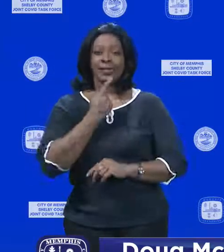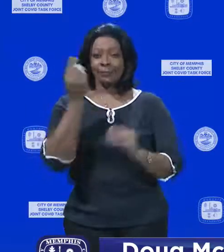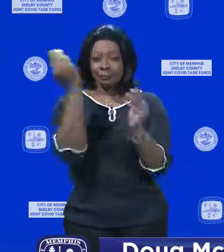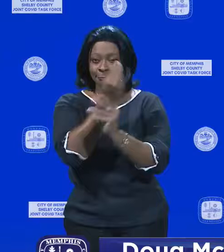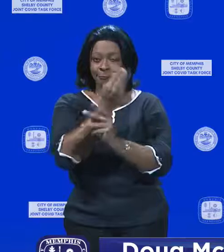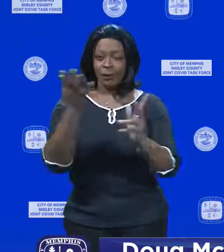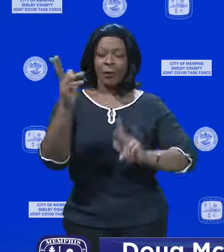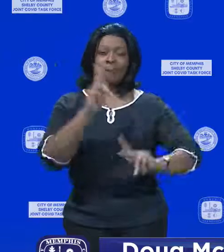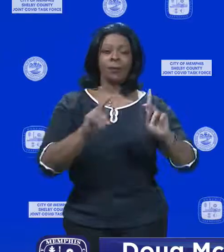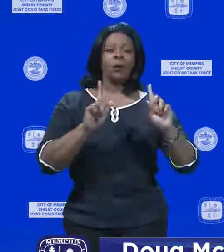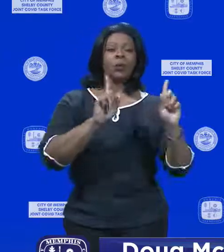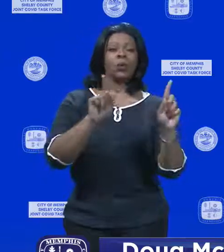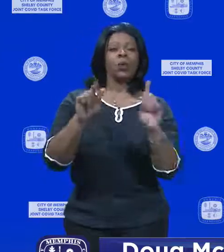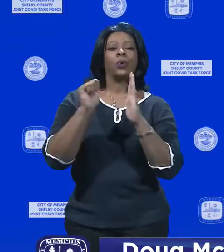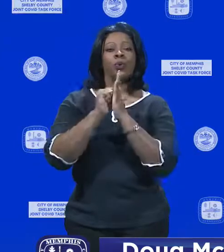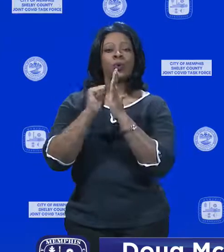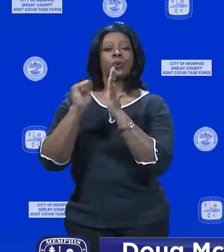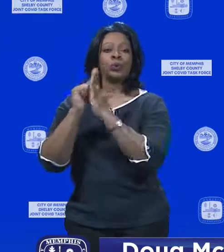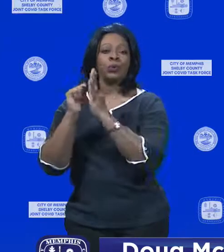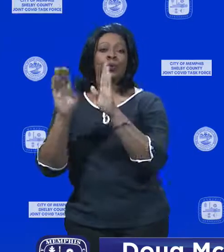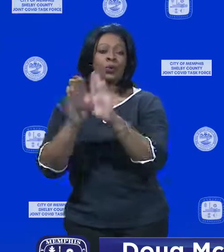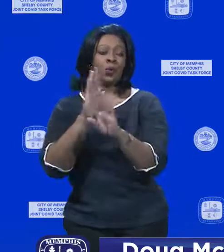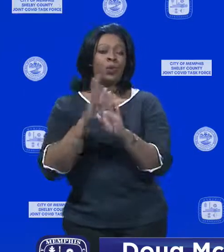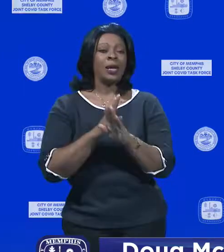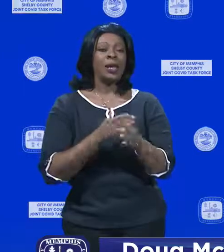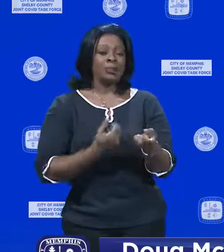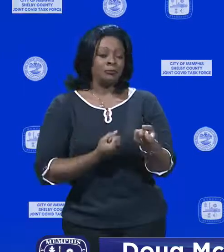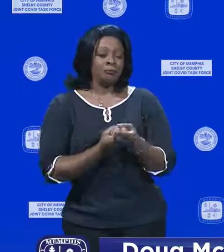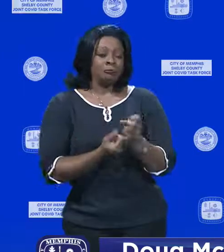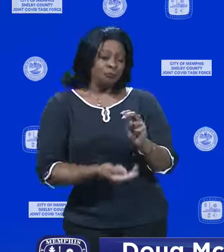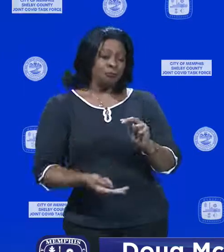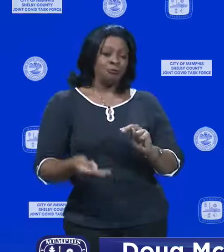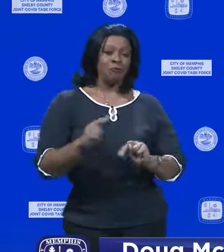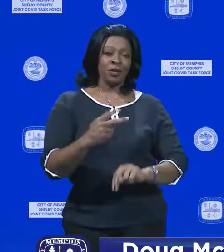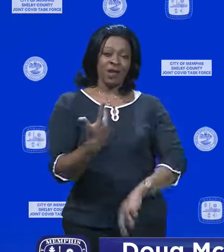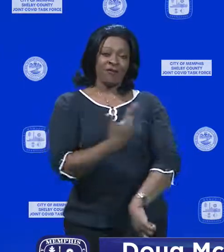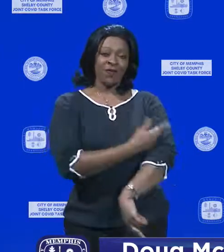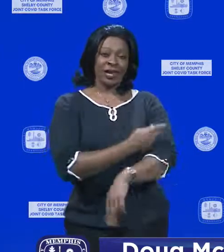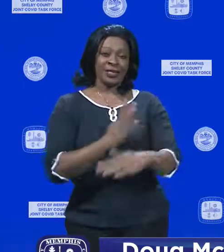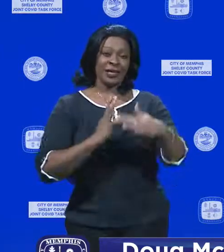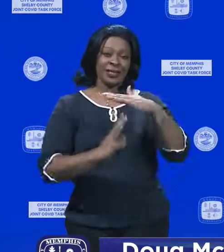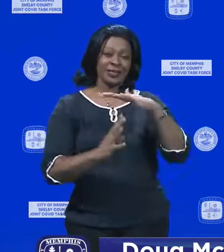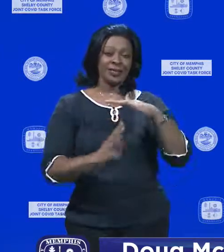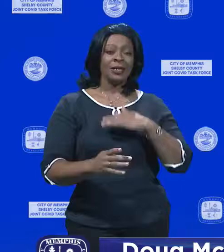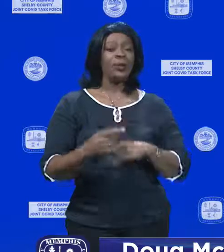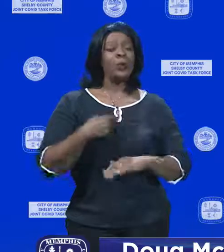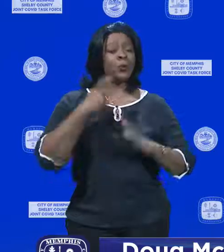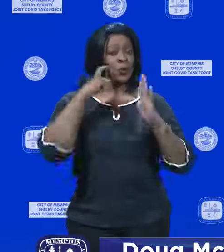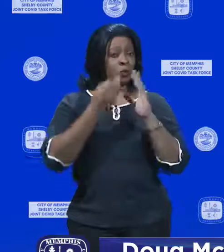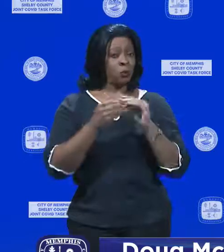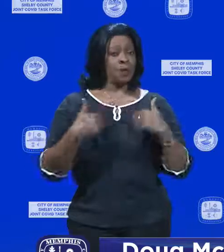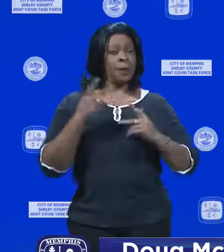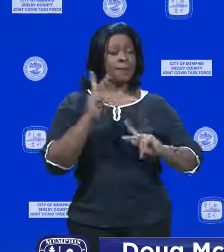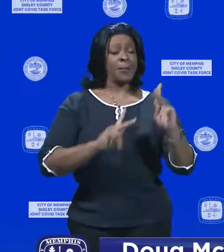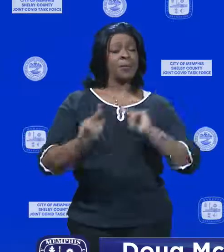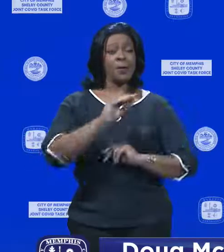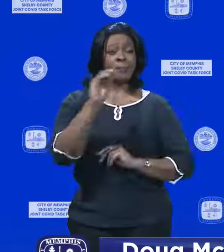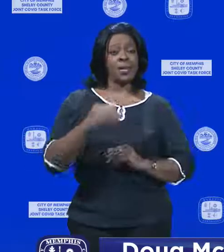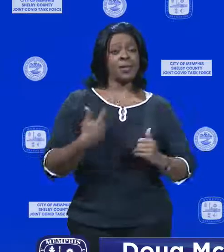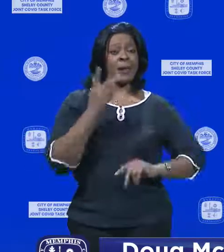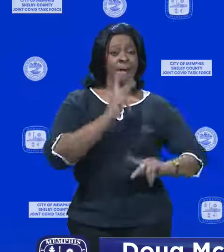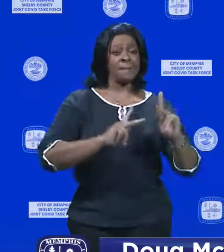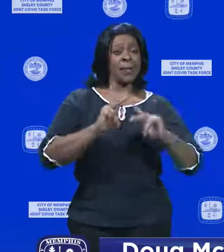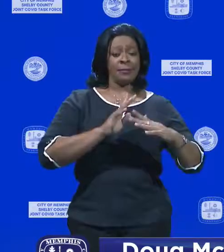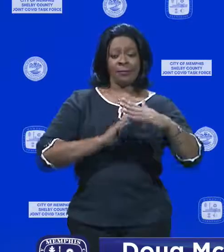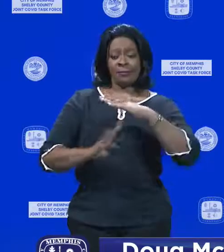when people are going door to door helps drive some of that. We are seeing more young people come, so the percentage of young people